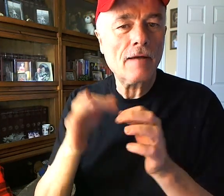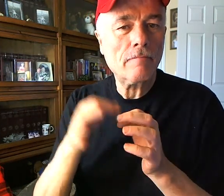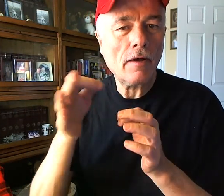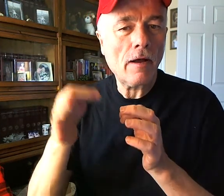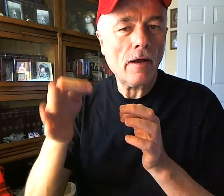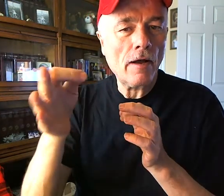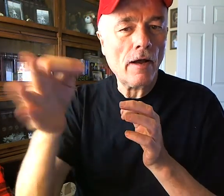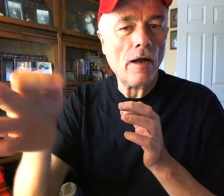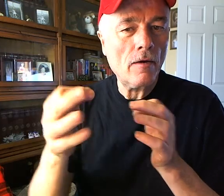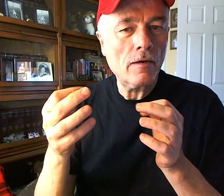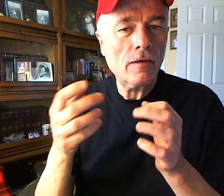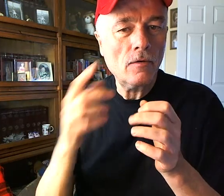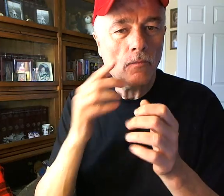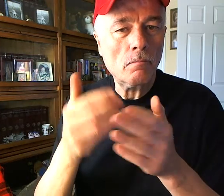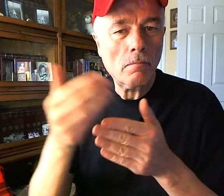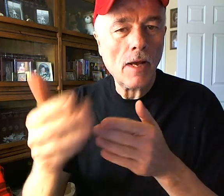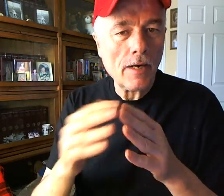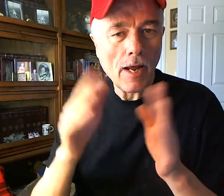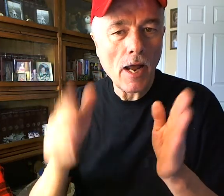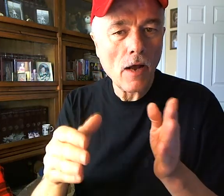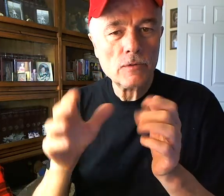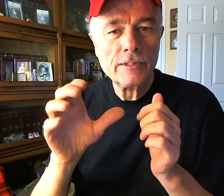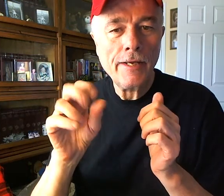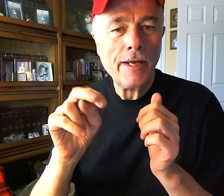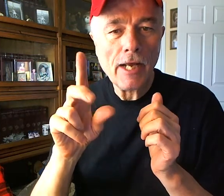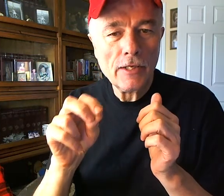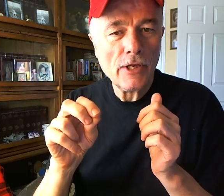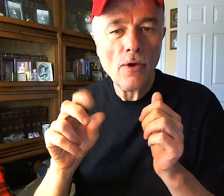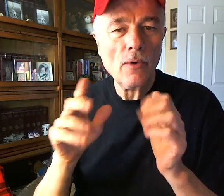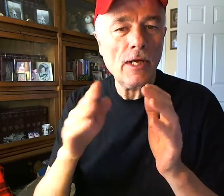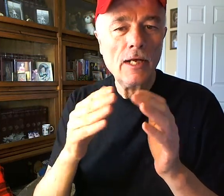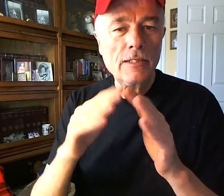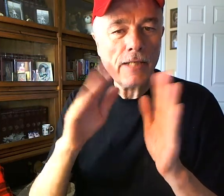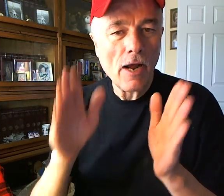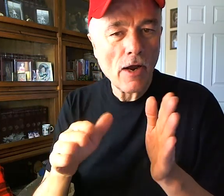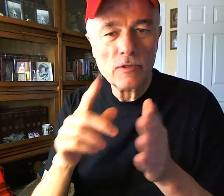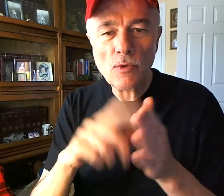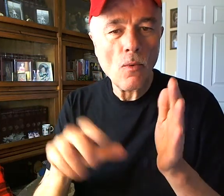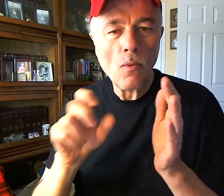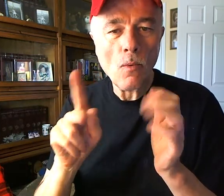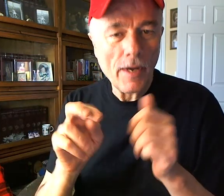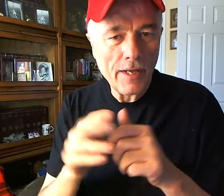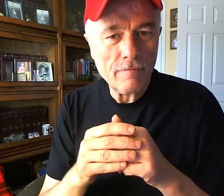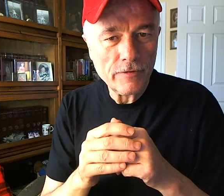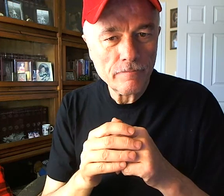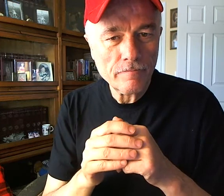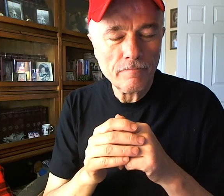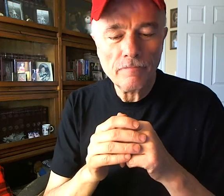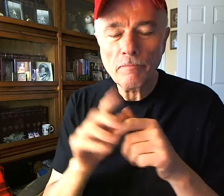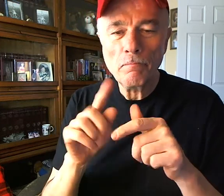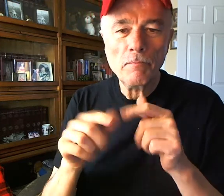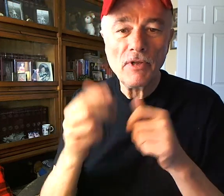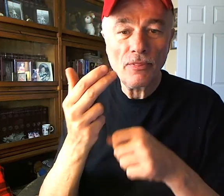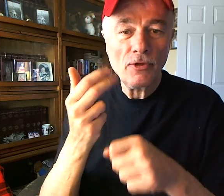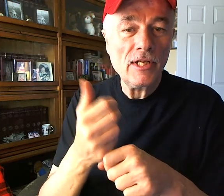complete. I finished it off with a sheet of styrene on the top because it's inexpensive and very easily washable. Plus, the white goes with all the other